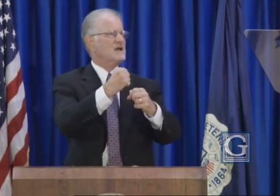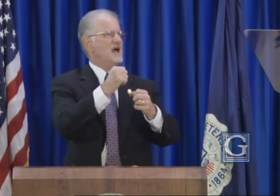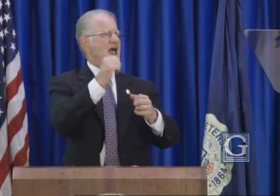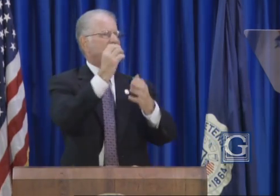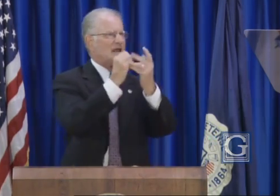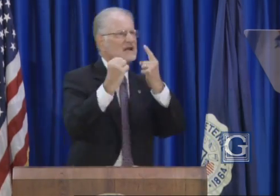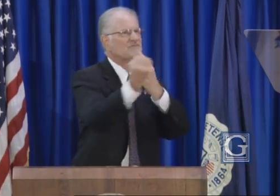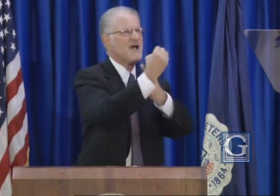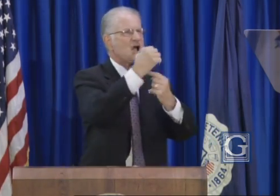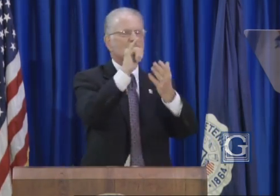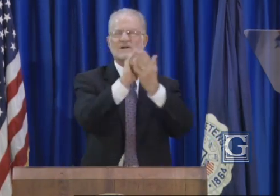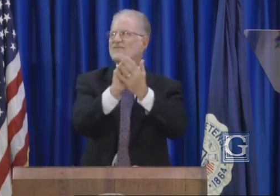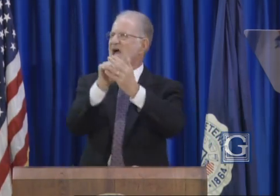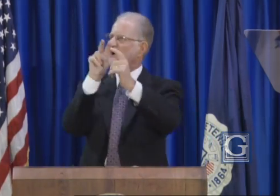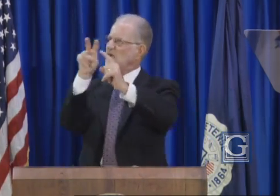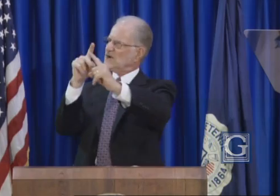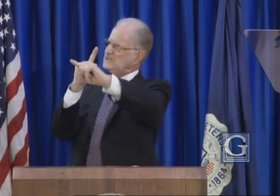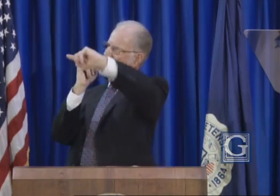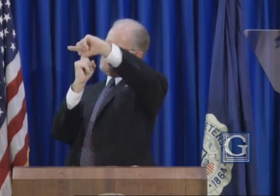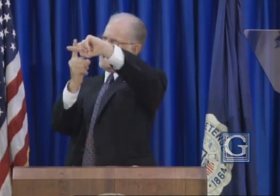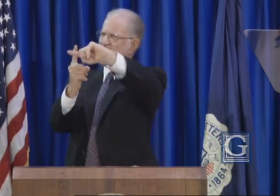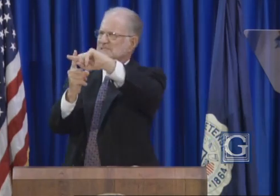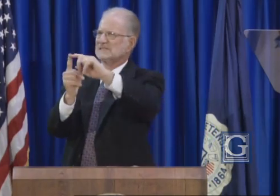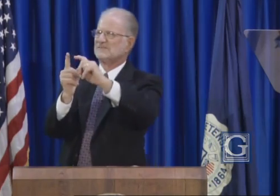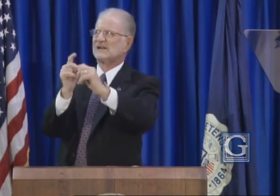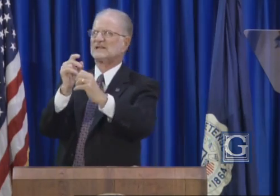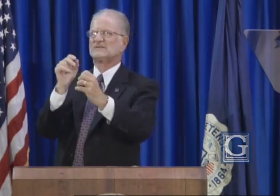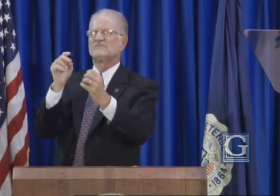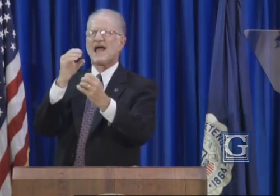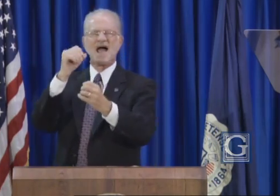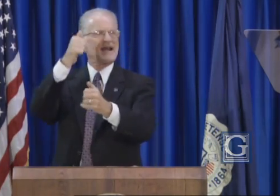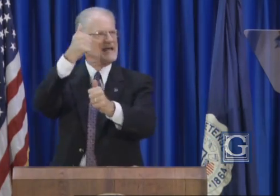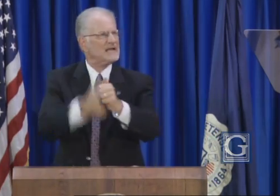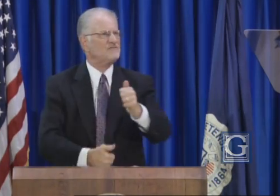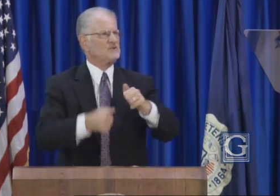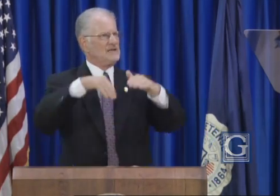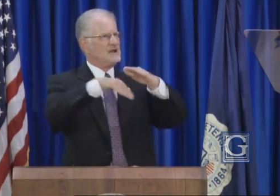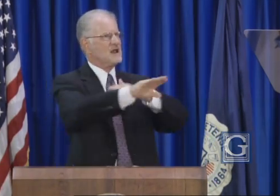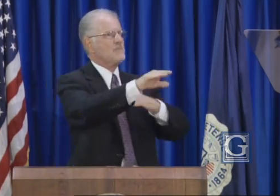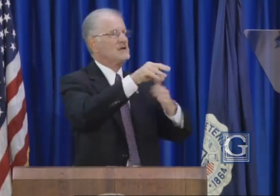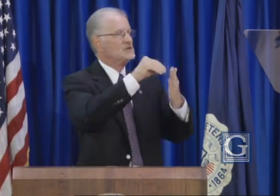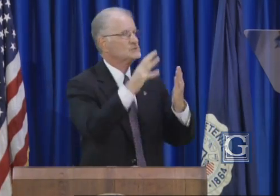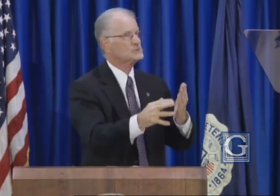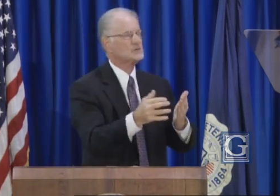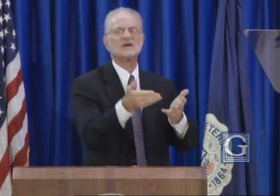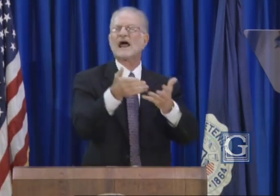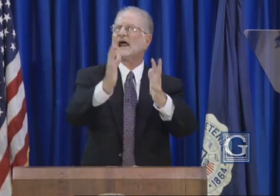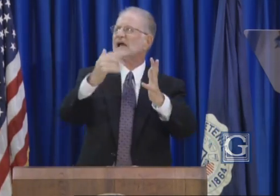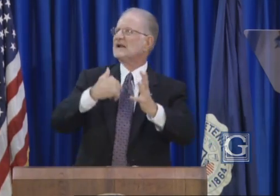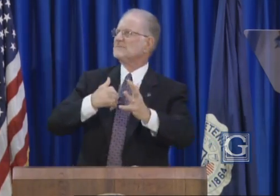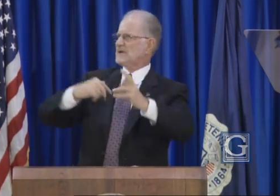We will create an environment that looks positively at every incoming